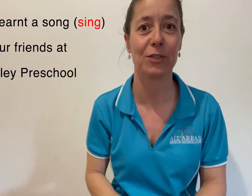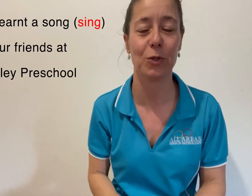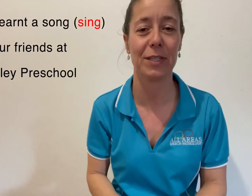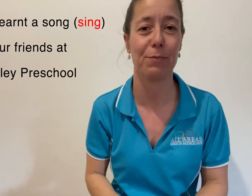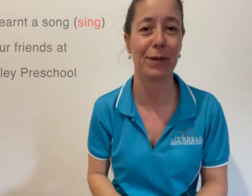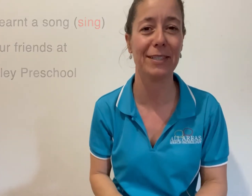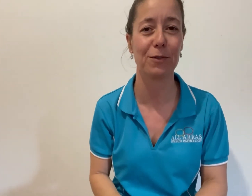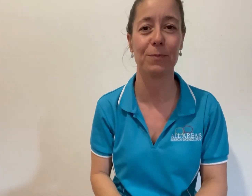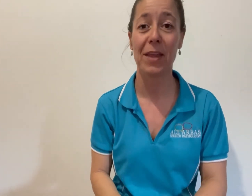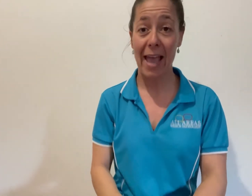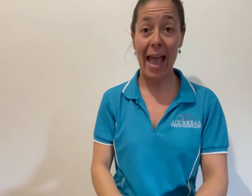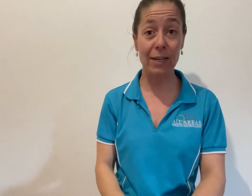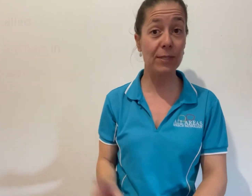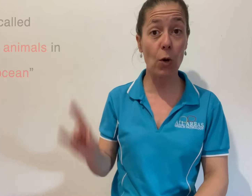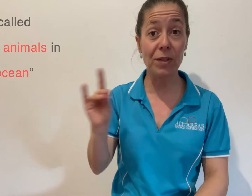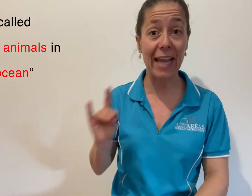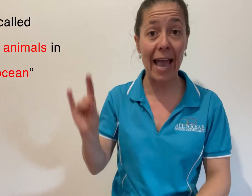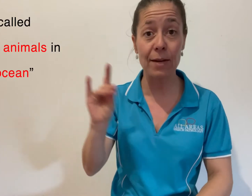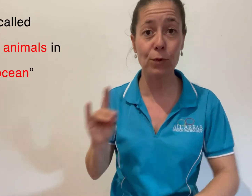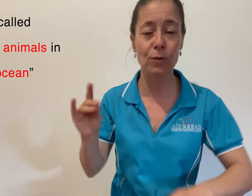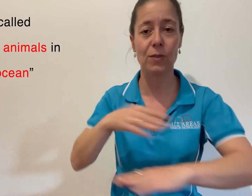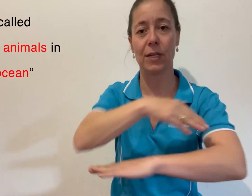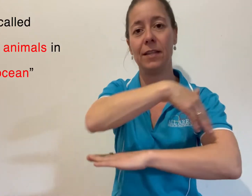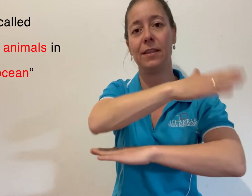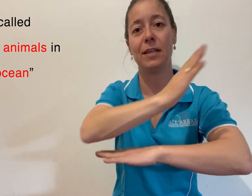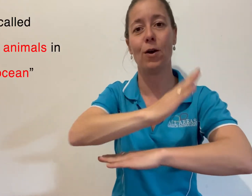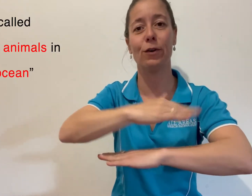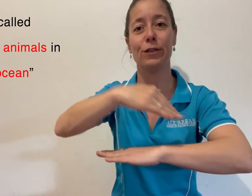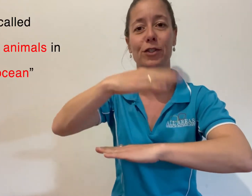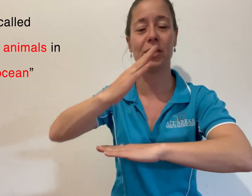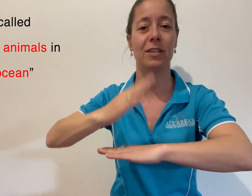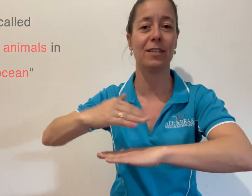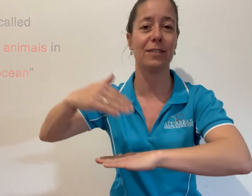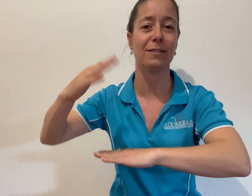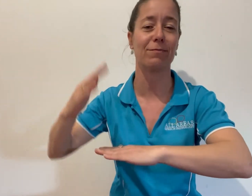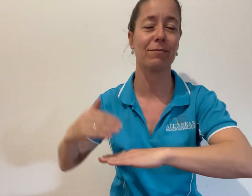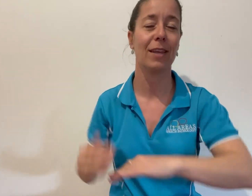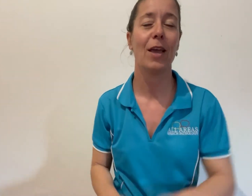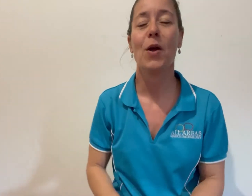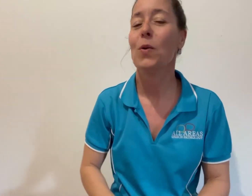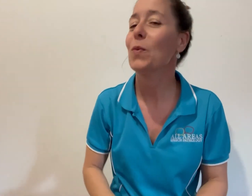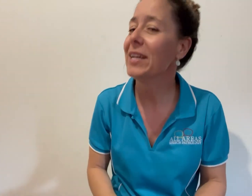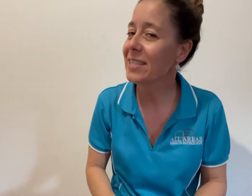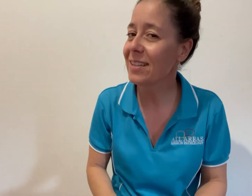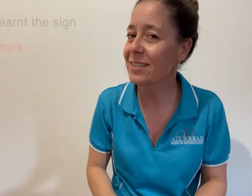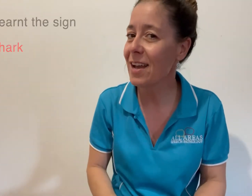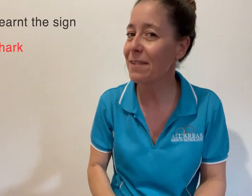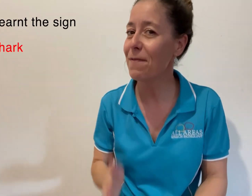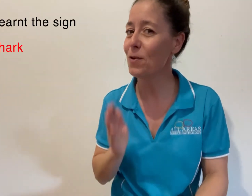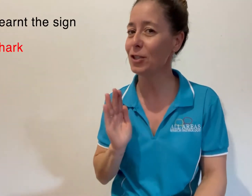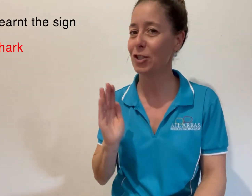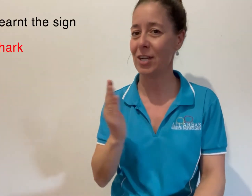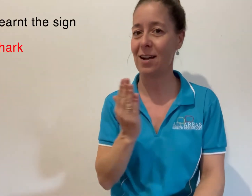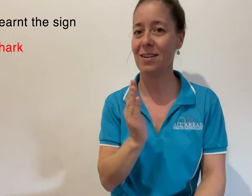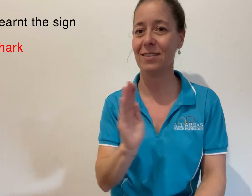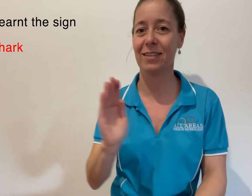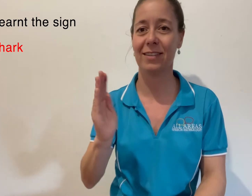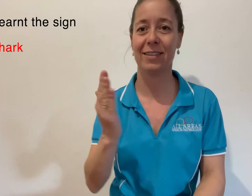Toukley Preschool, and it was called The Animals in the Ocean. We did the sign for shark.